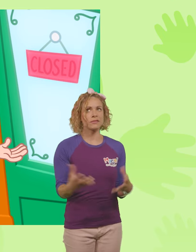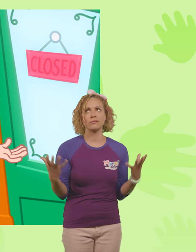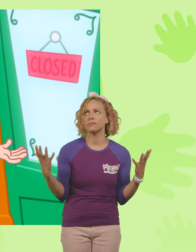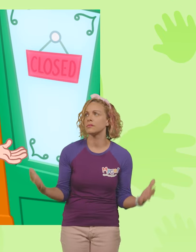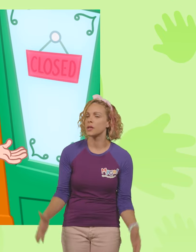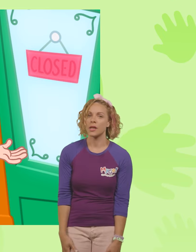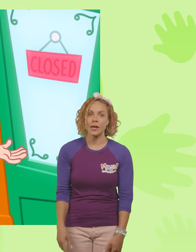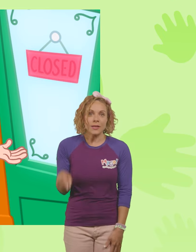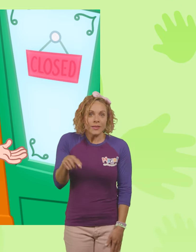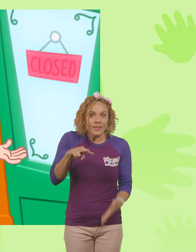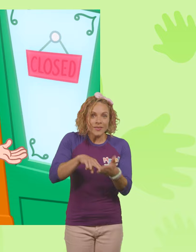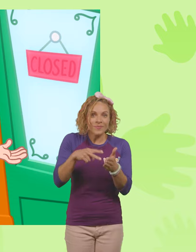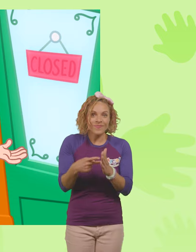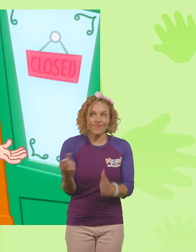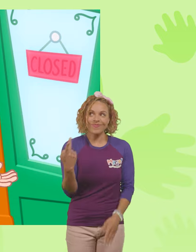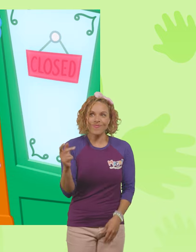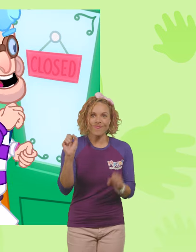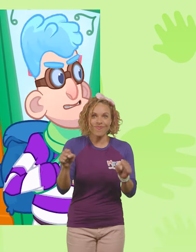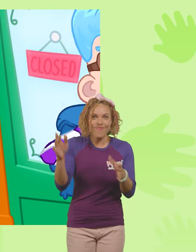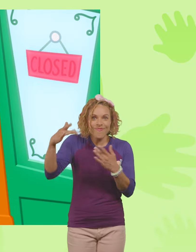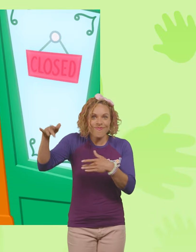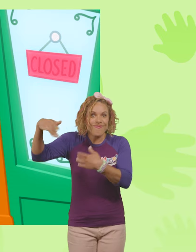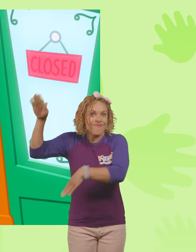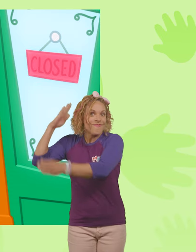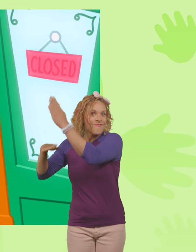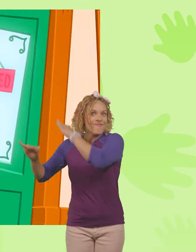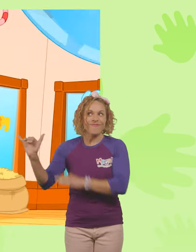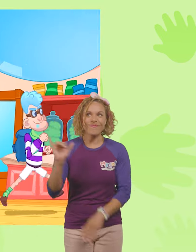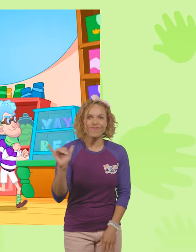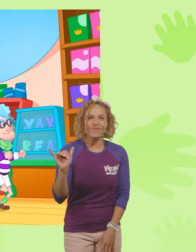we can go to the past as well. Oh,